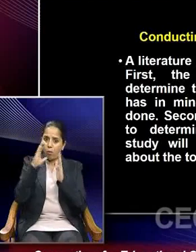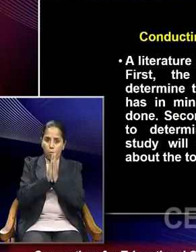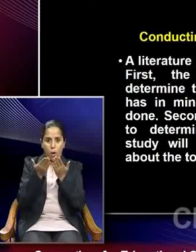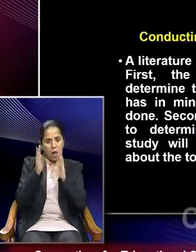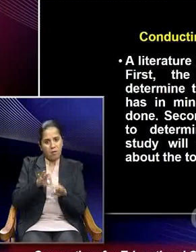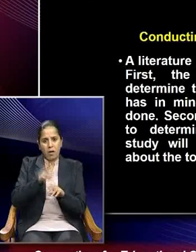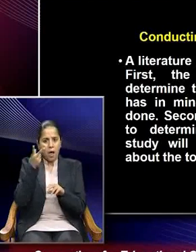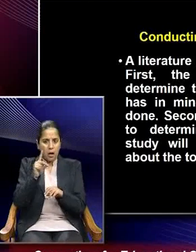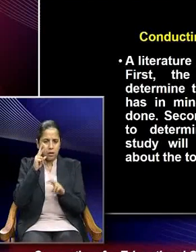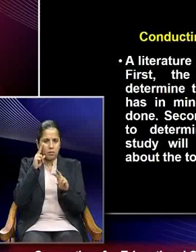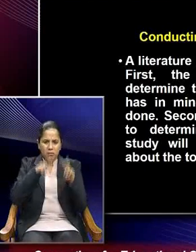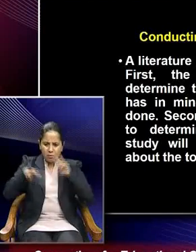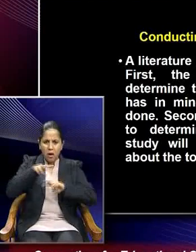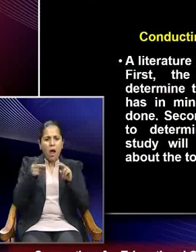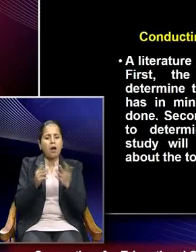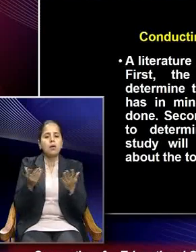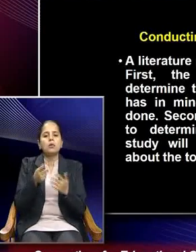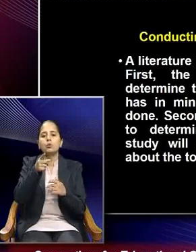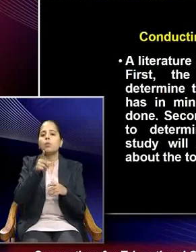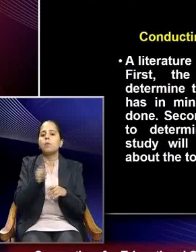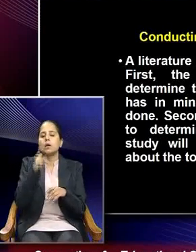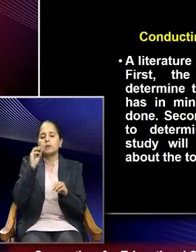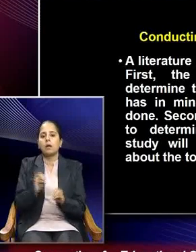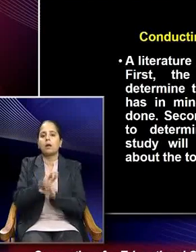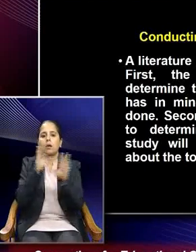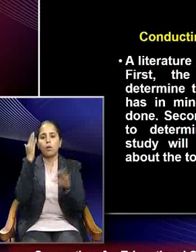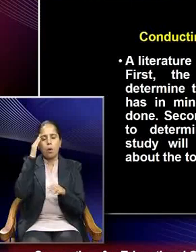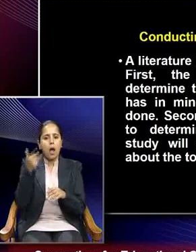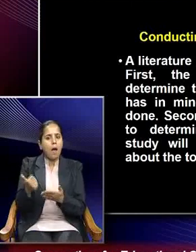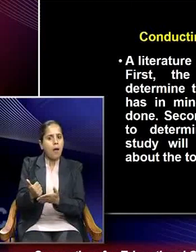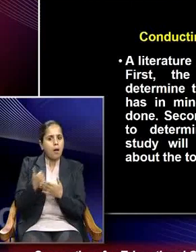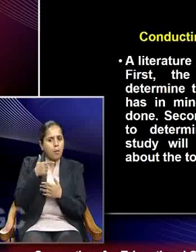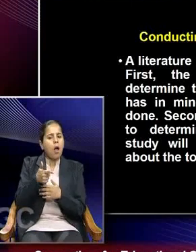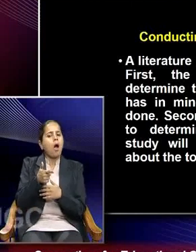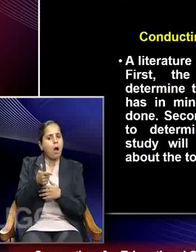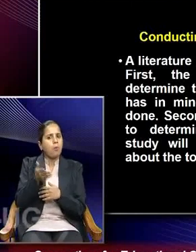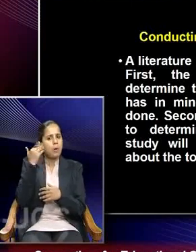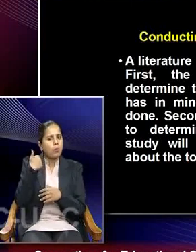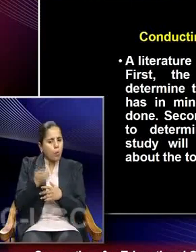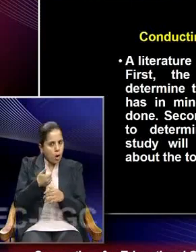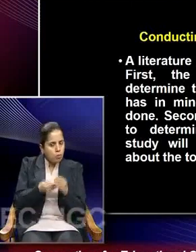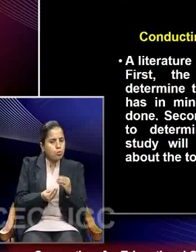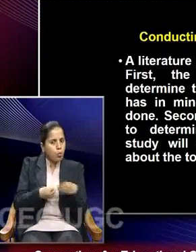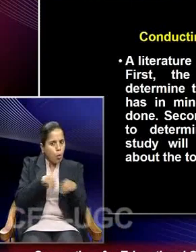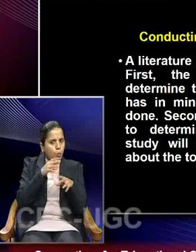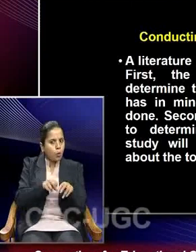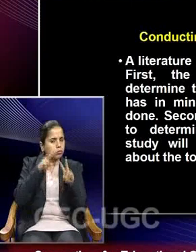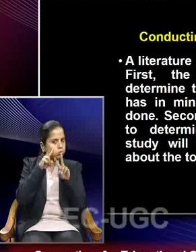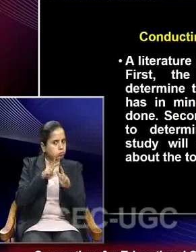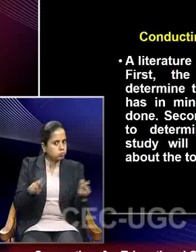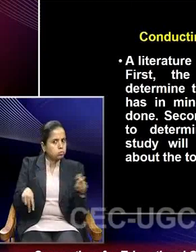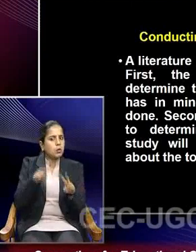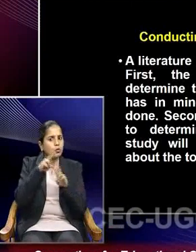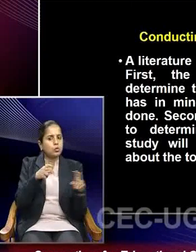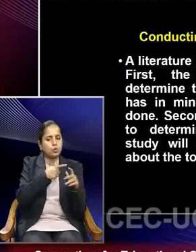should be clear. What will it enable? It will enable to determine the study the